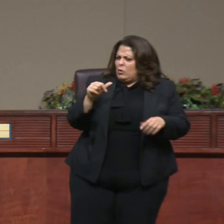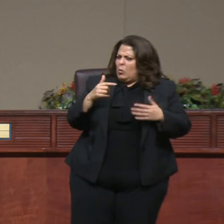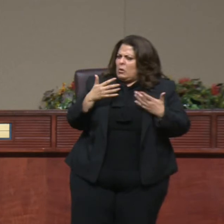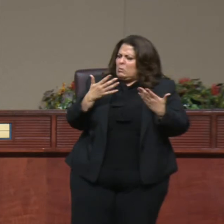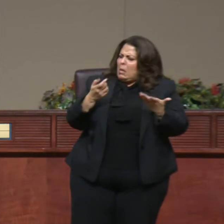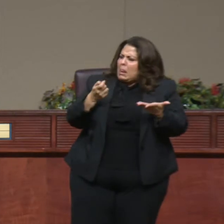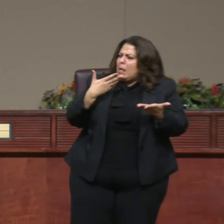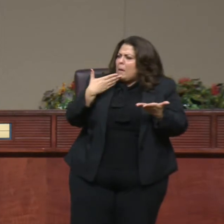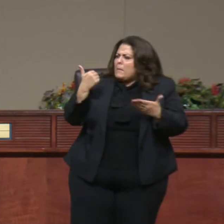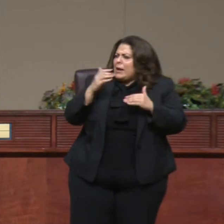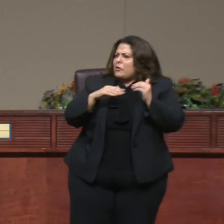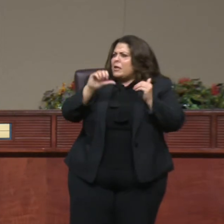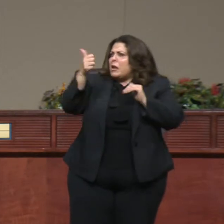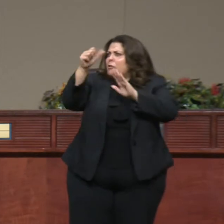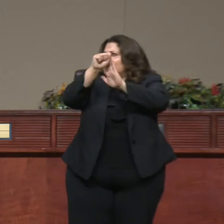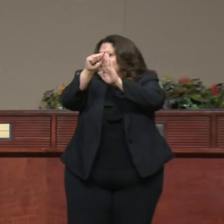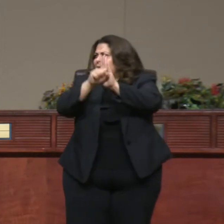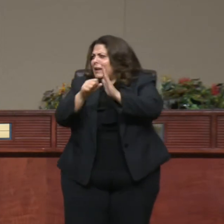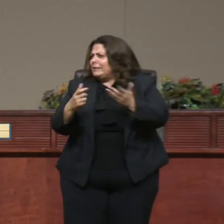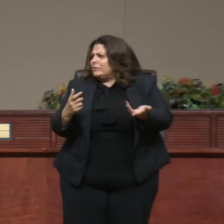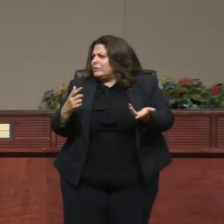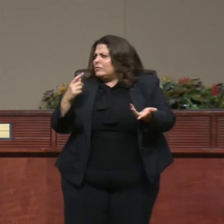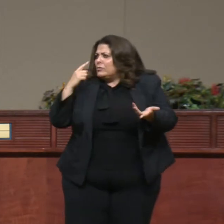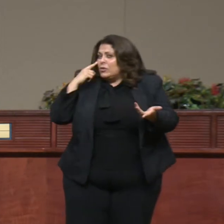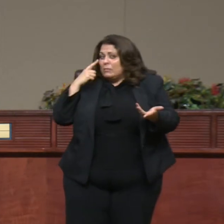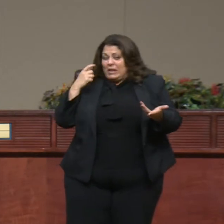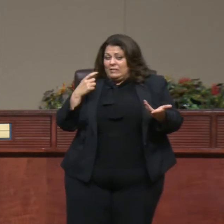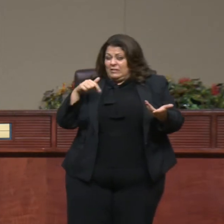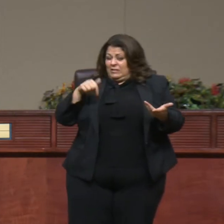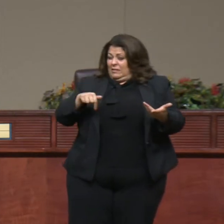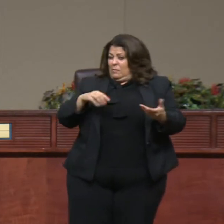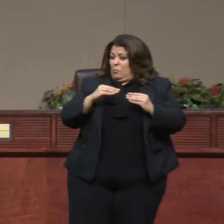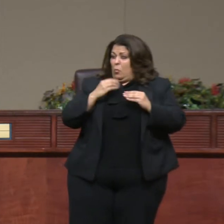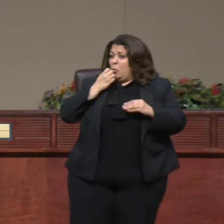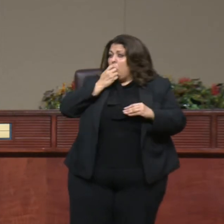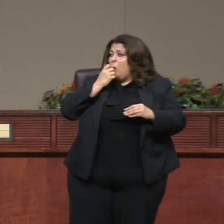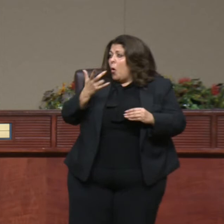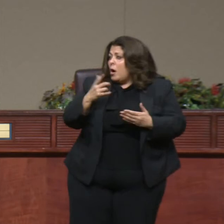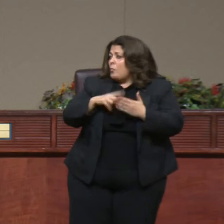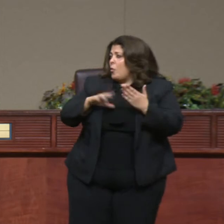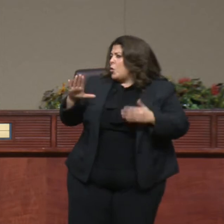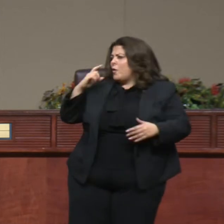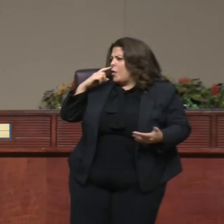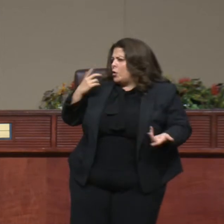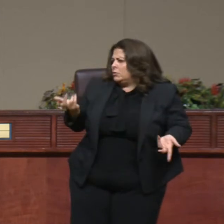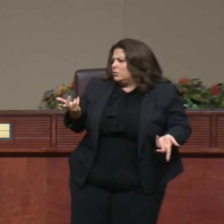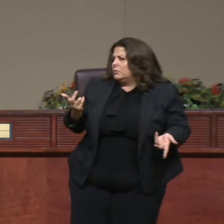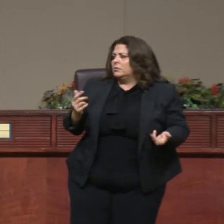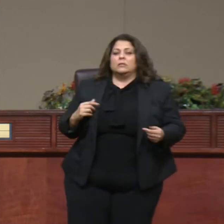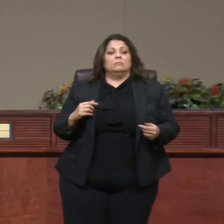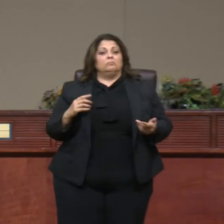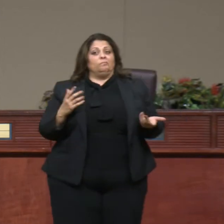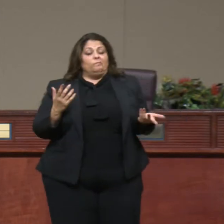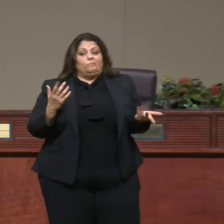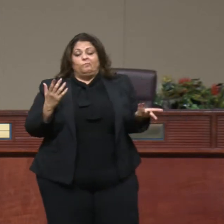states right now? Does it have anything to do with this being warmer here? What are your thoughts on that? I don't